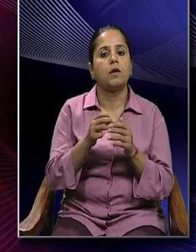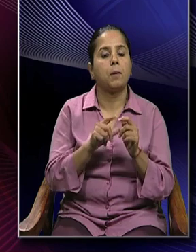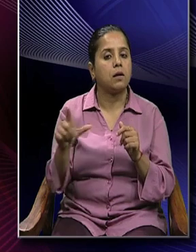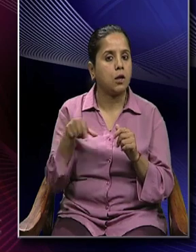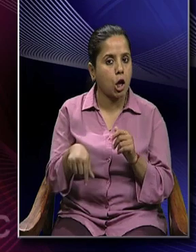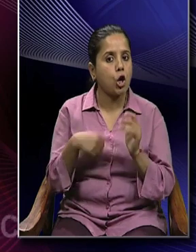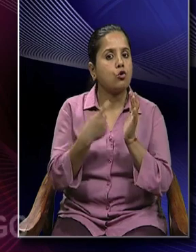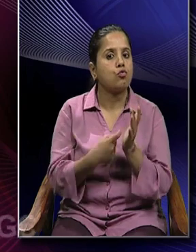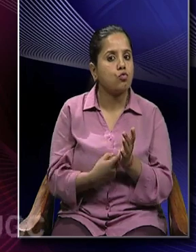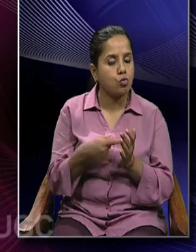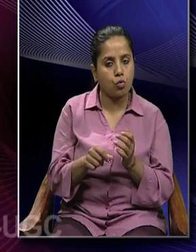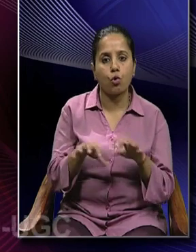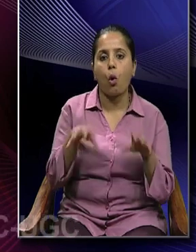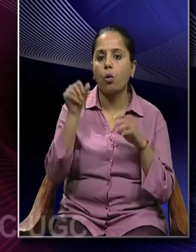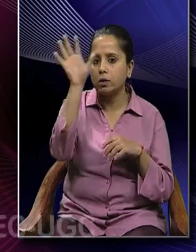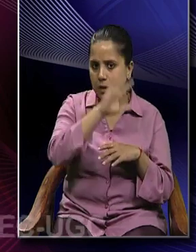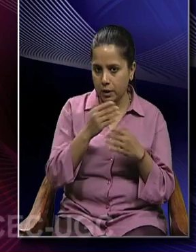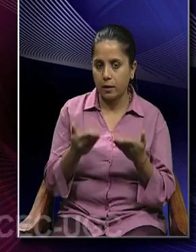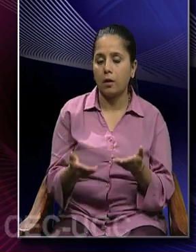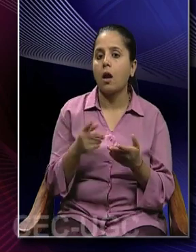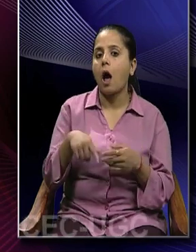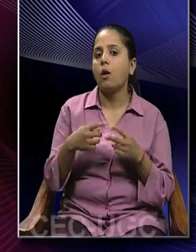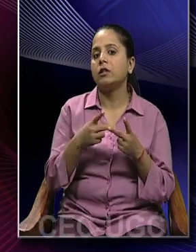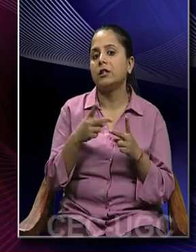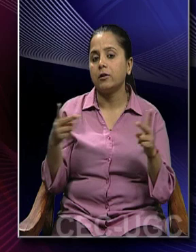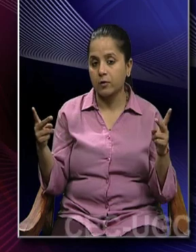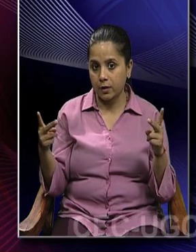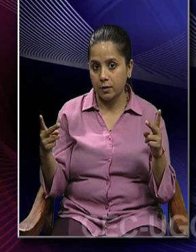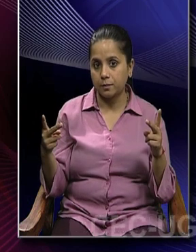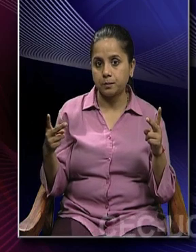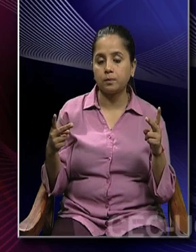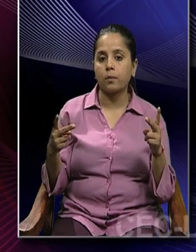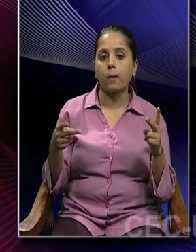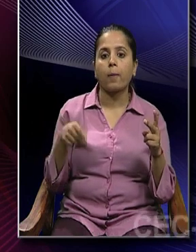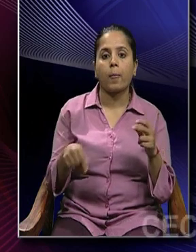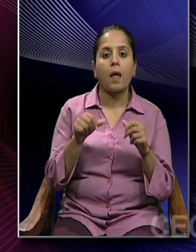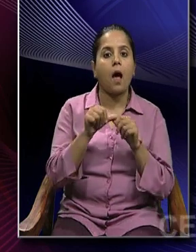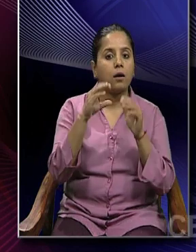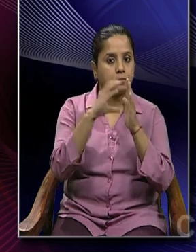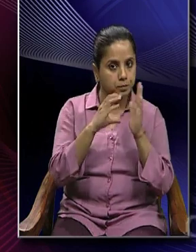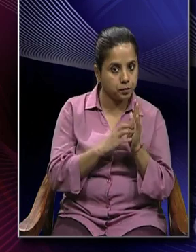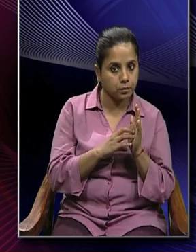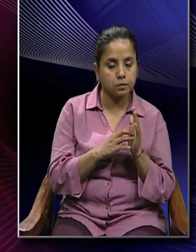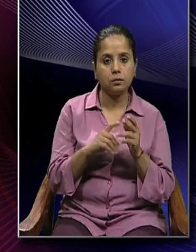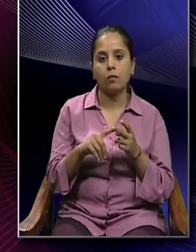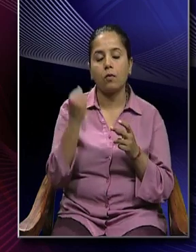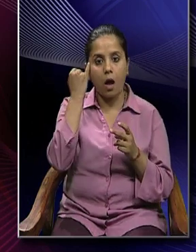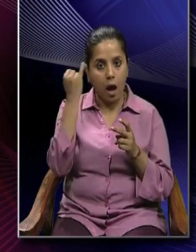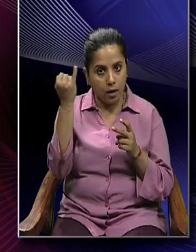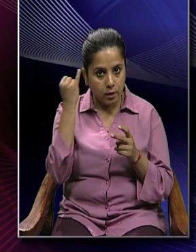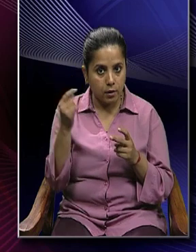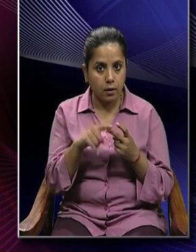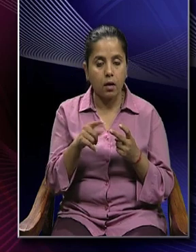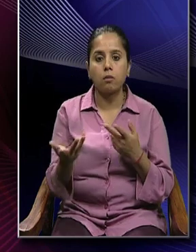Constitution of India, and how various kinds of articles and various kinds of ideas, they were